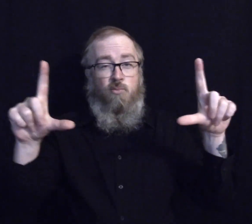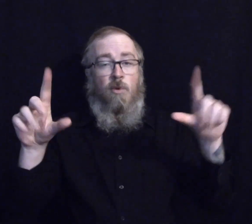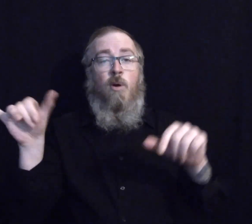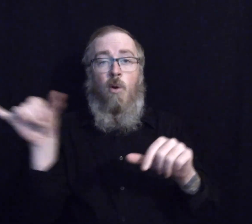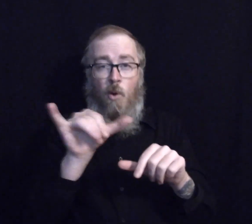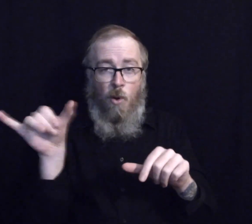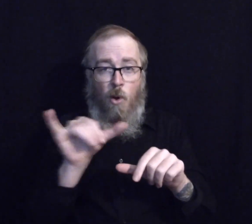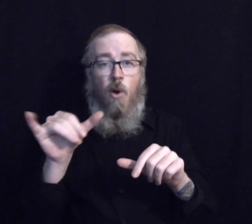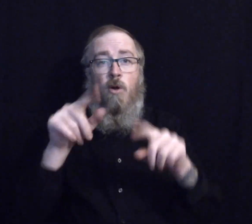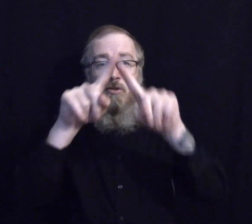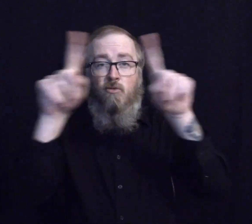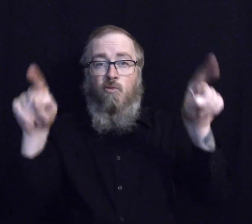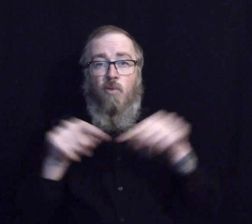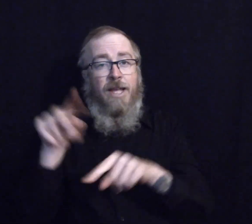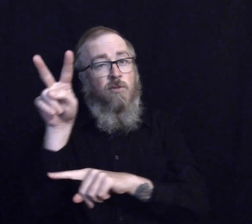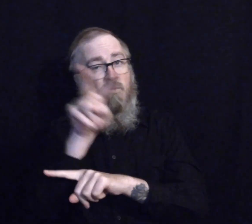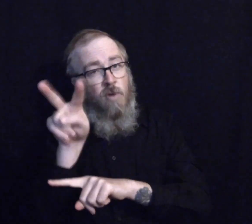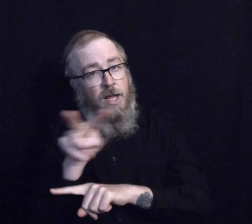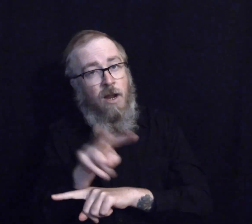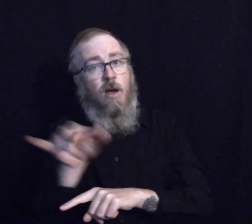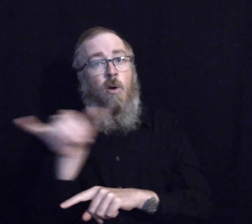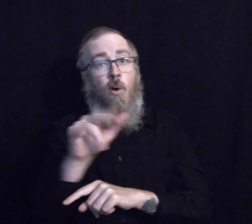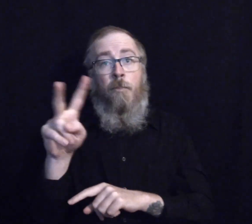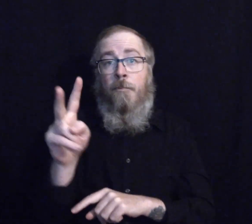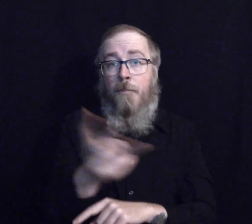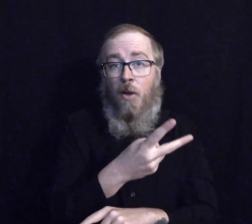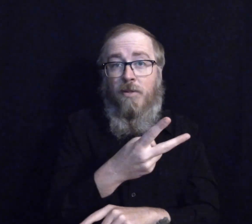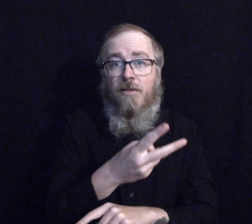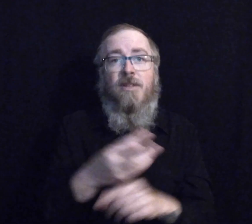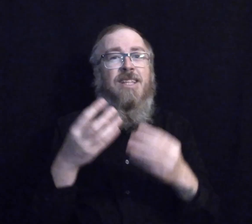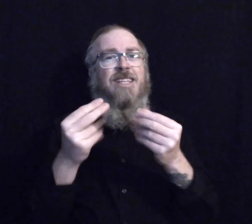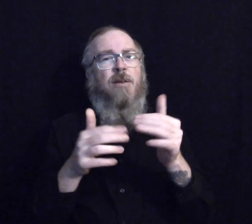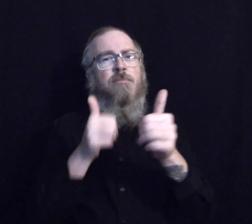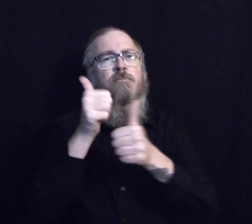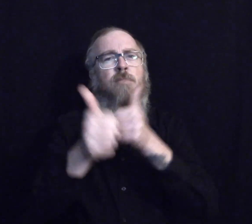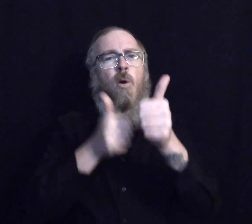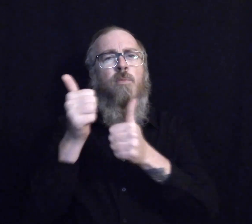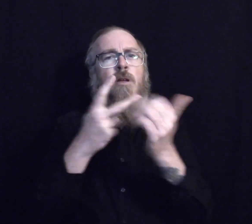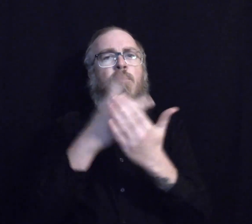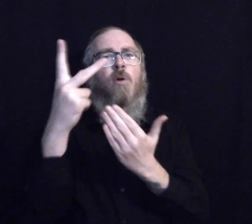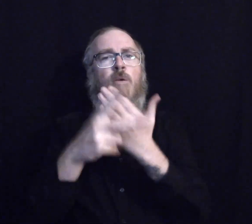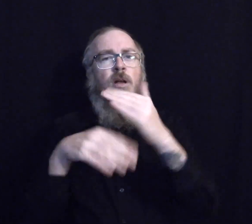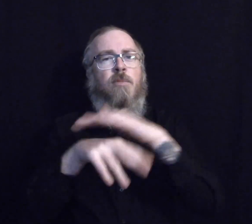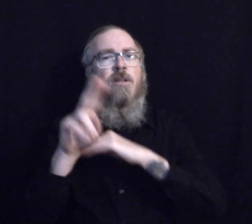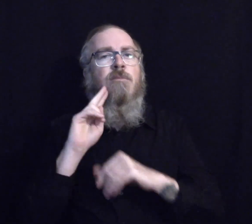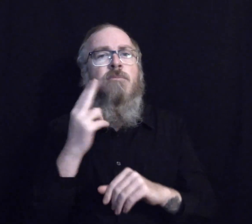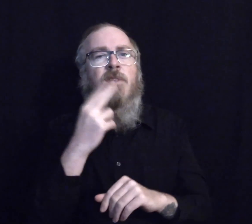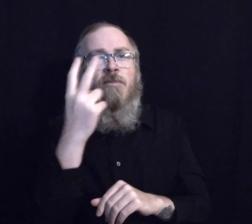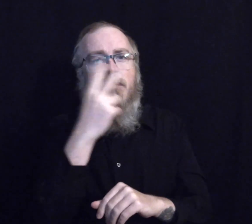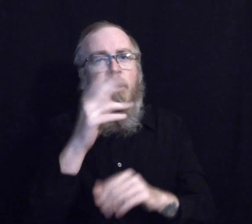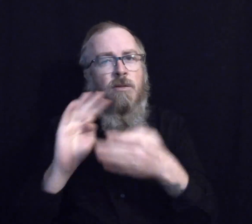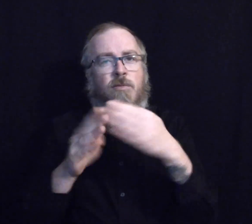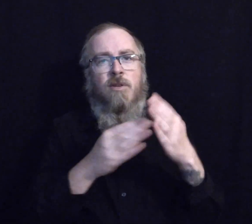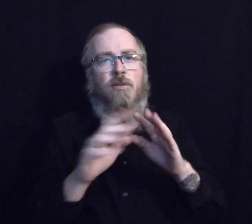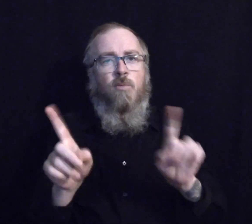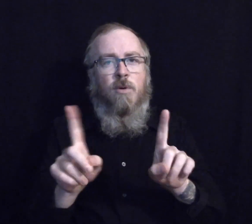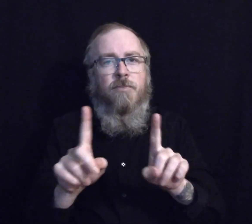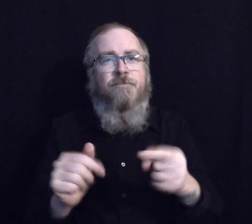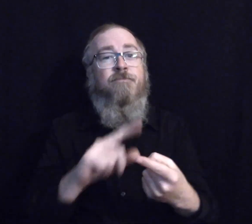looking for magnification, screen reading, or a combination of both. Some popular software in the deafblind